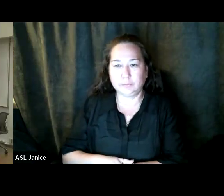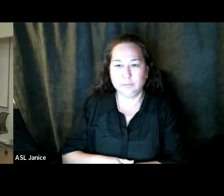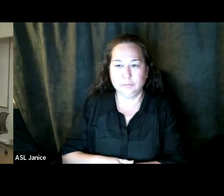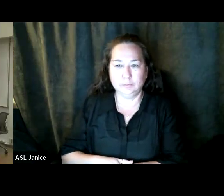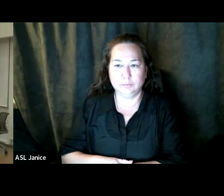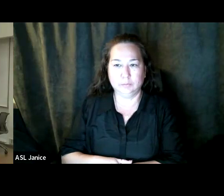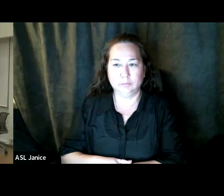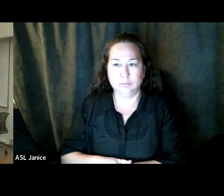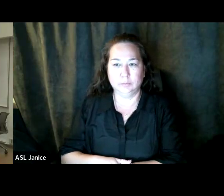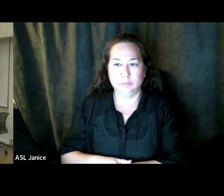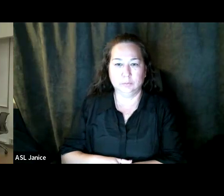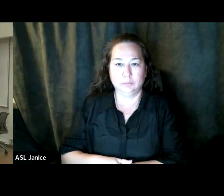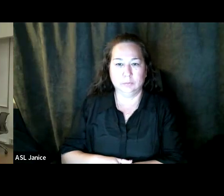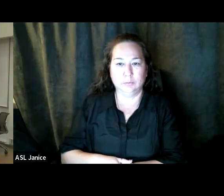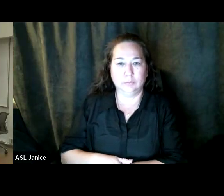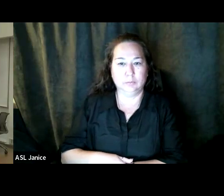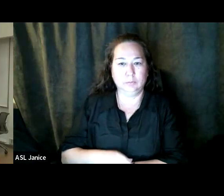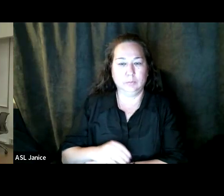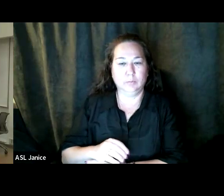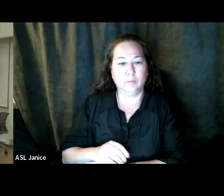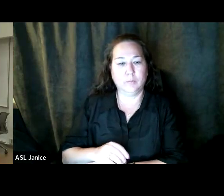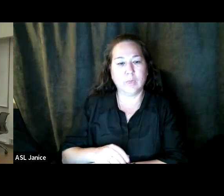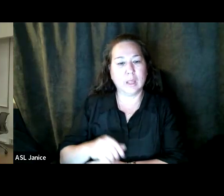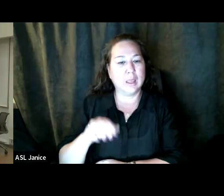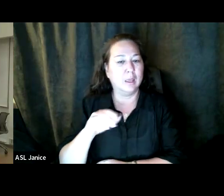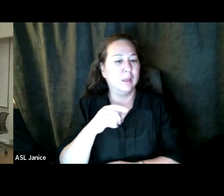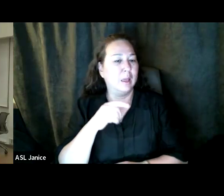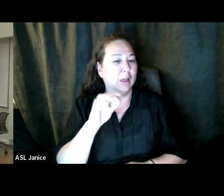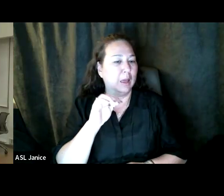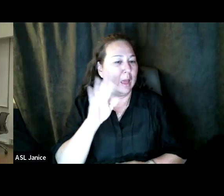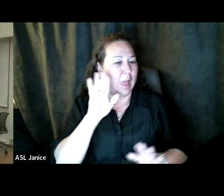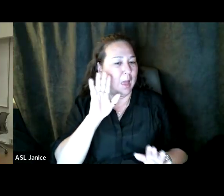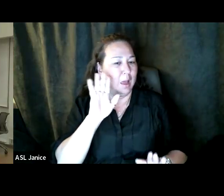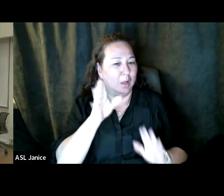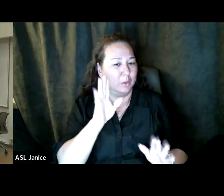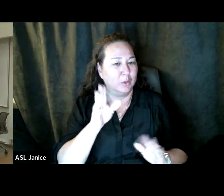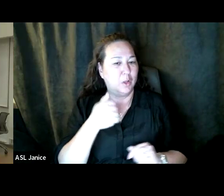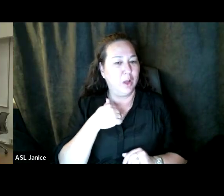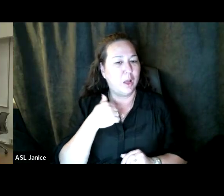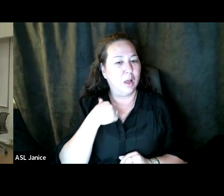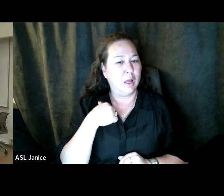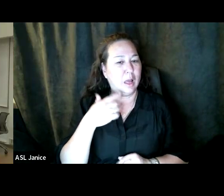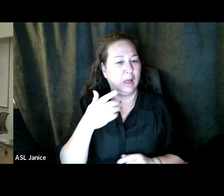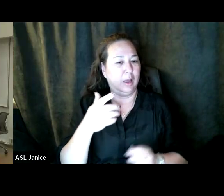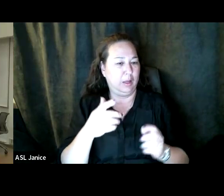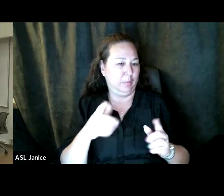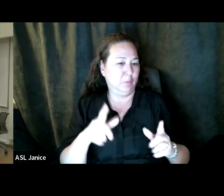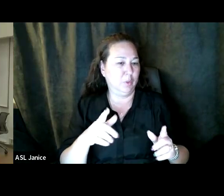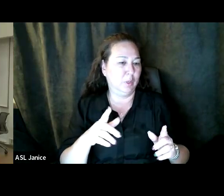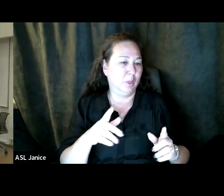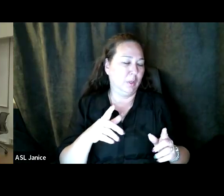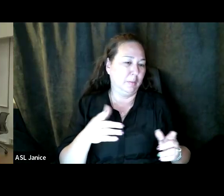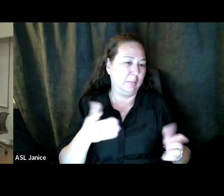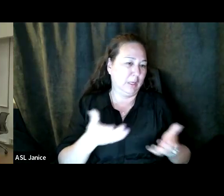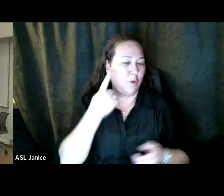Good evening. I'm Avery Farmer. I'm a fellow at Citizens for Juvenile Justice. I'm here to speak about the proposed